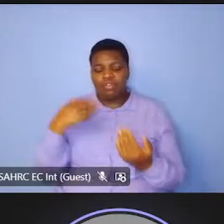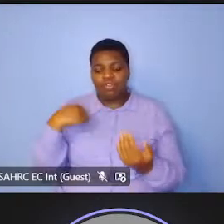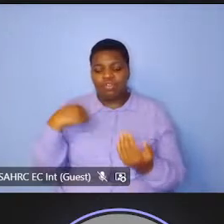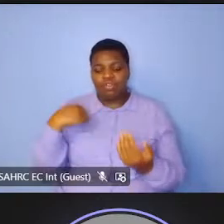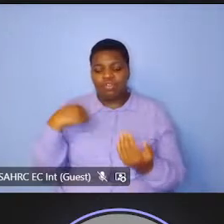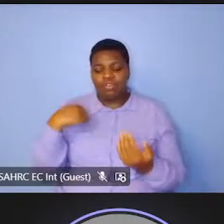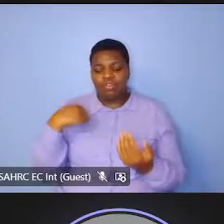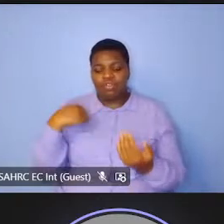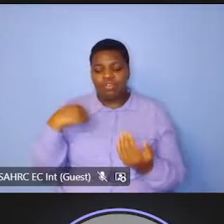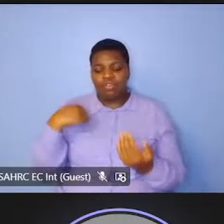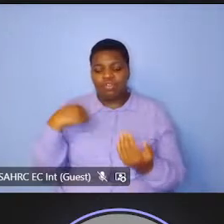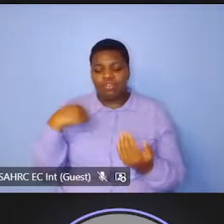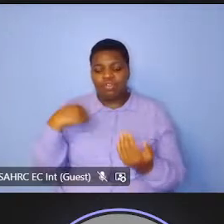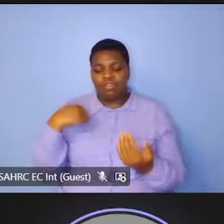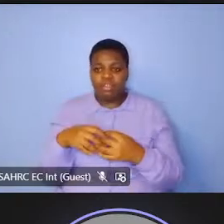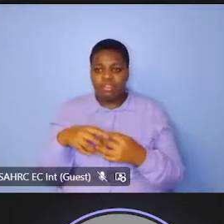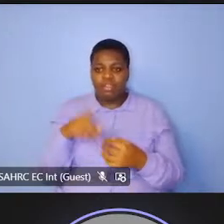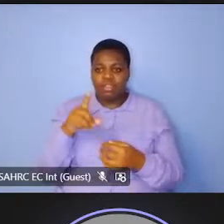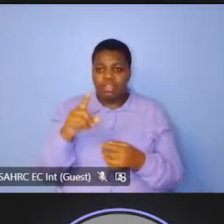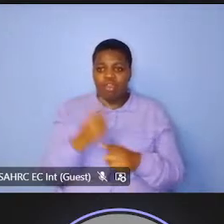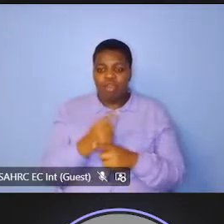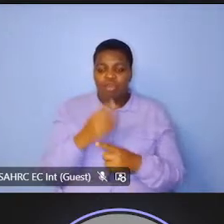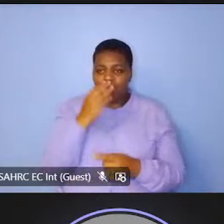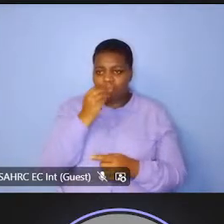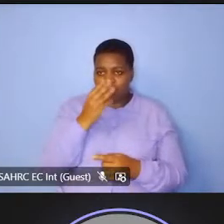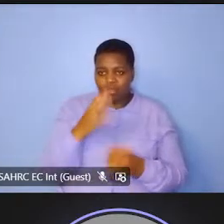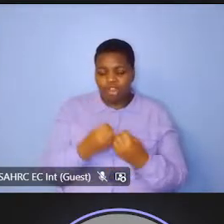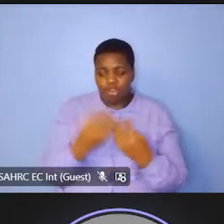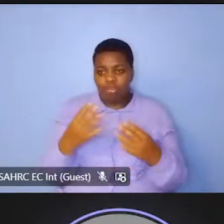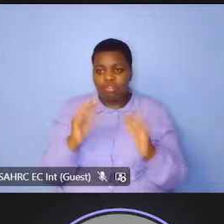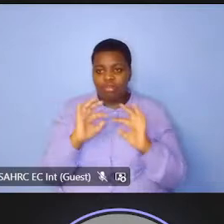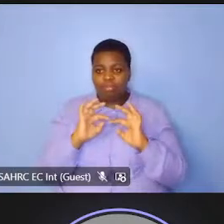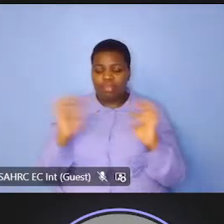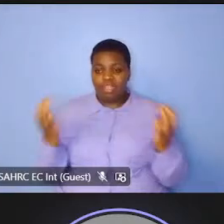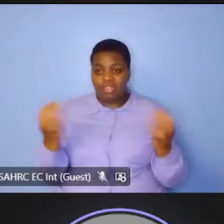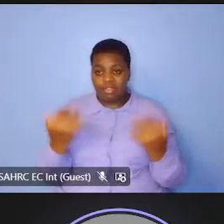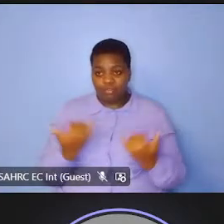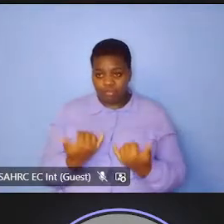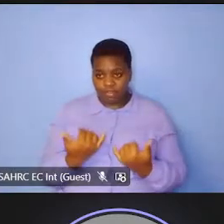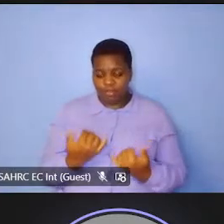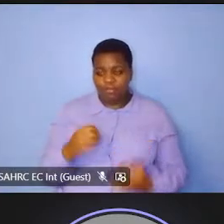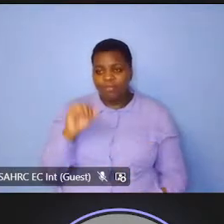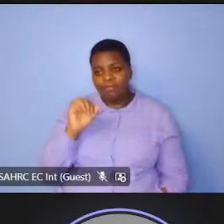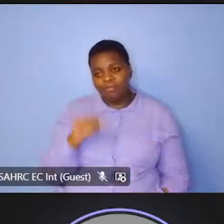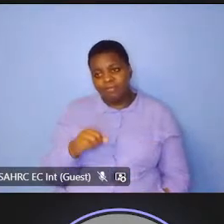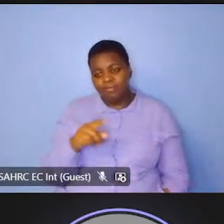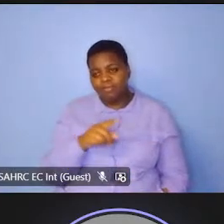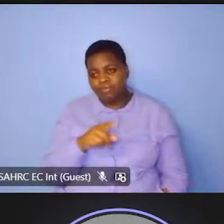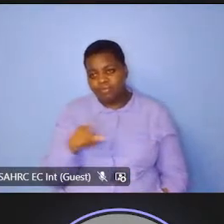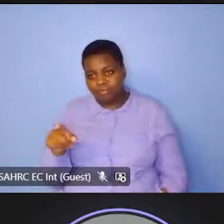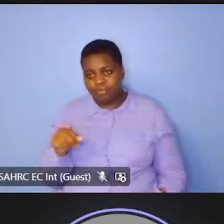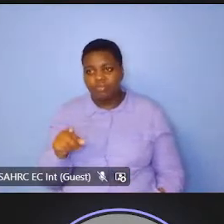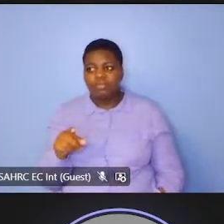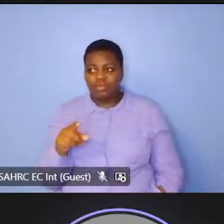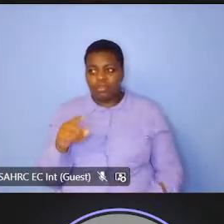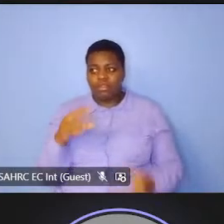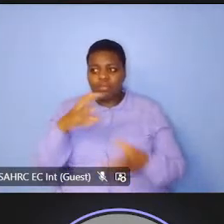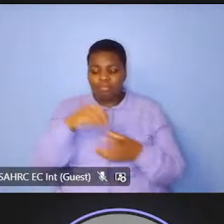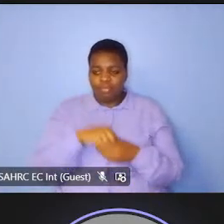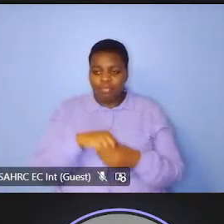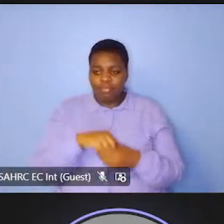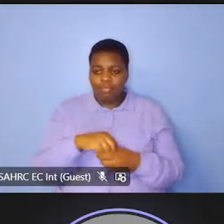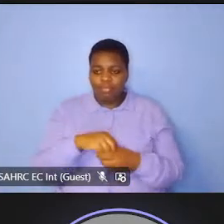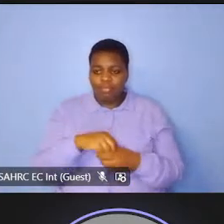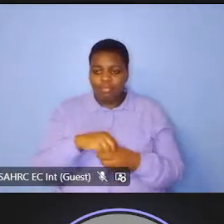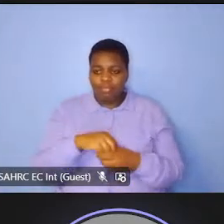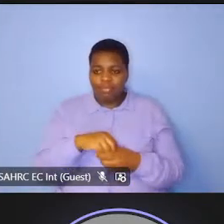policy, which has already been touched on by some panelists here today. So in a particular section of the policy, it seeks to give